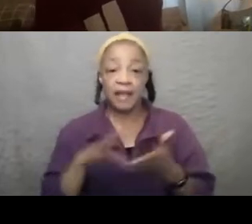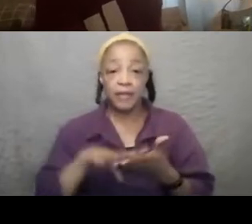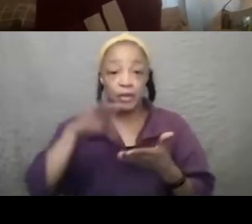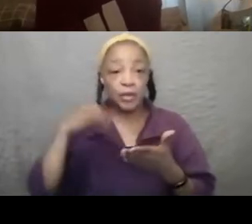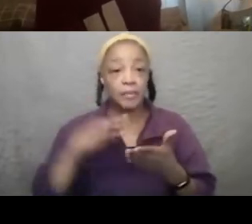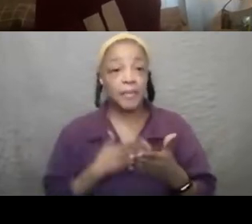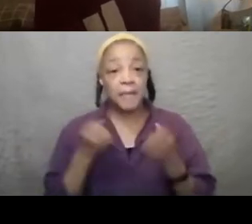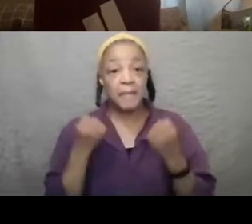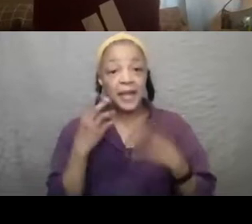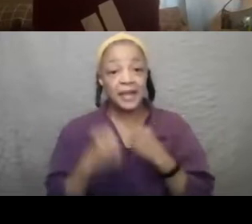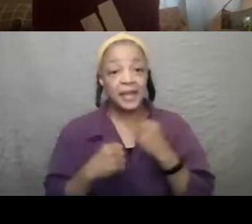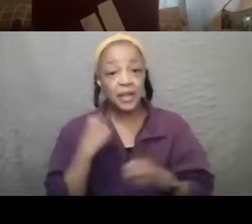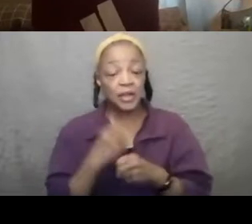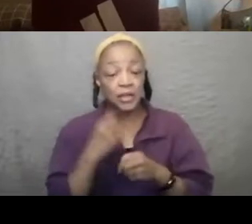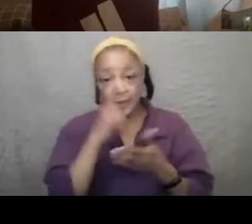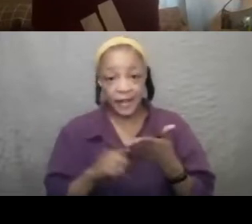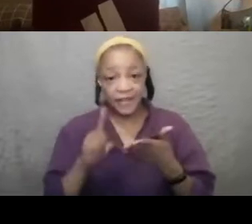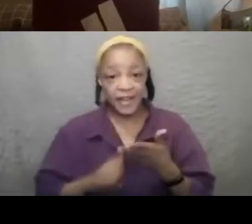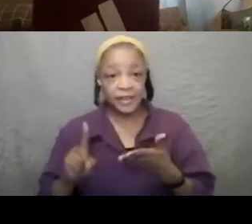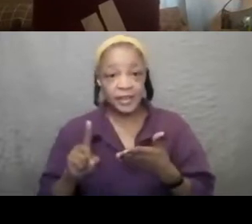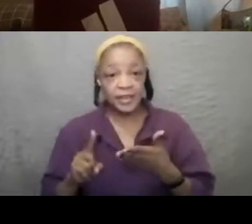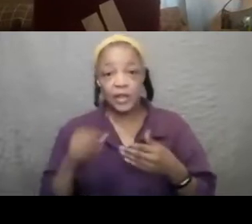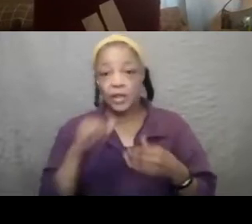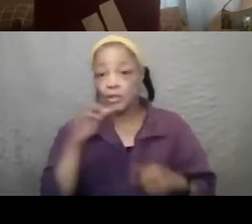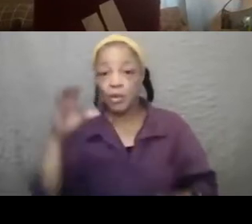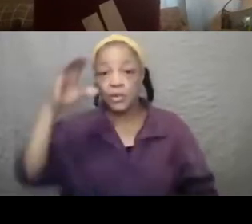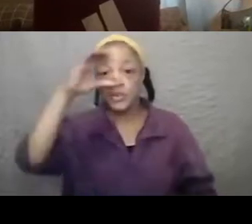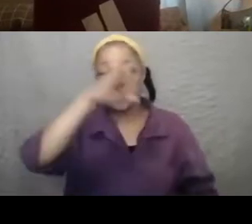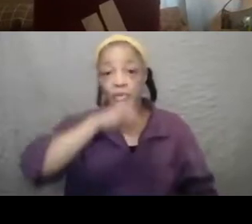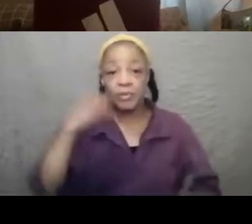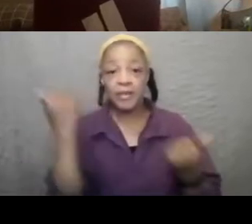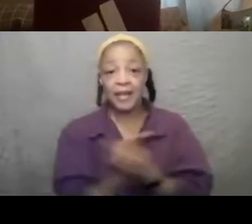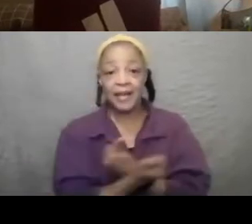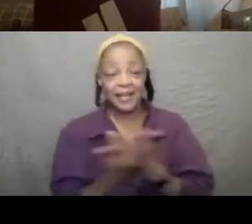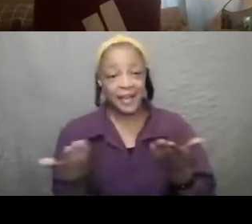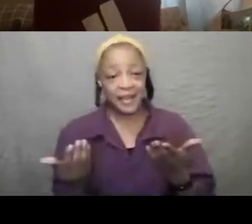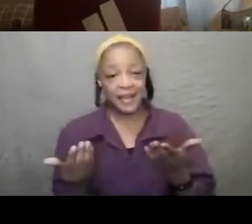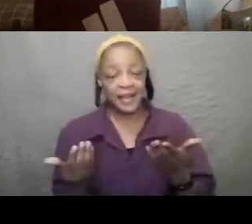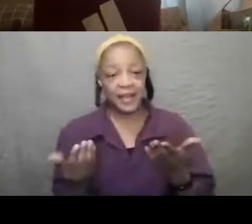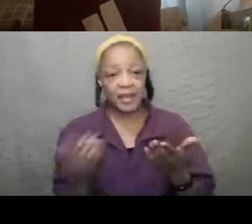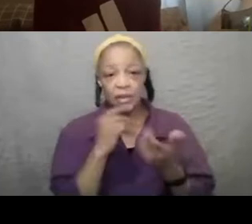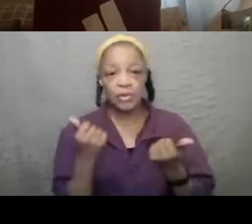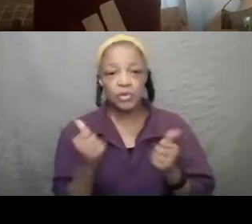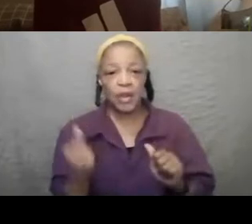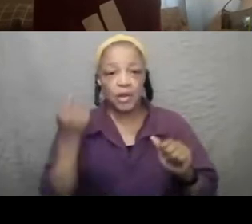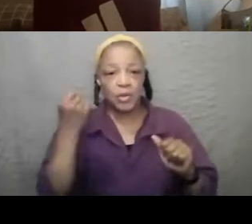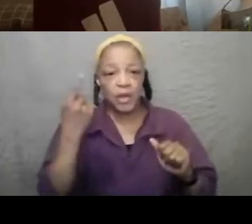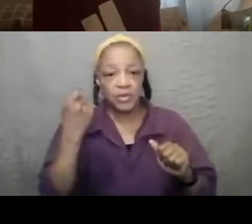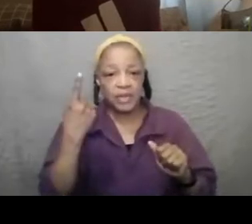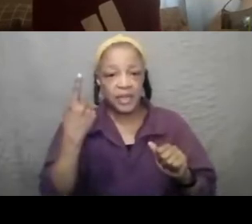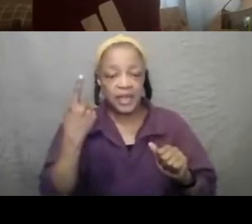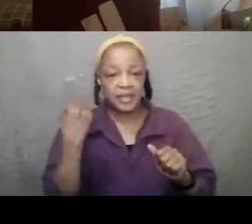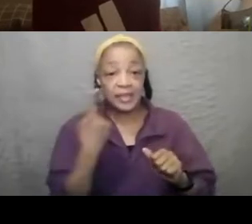doing investigations, is don't assume anything. And don't try to understand someone else's